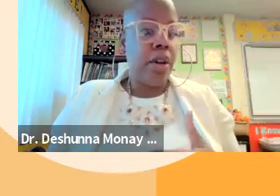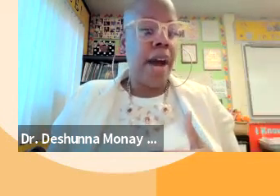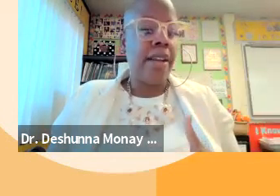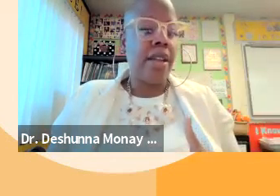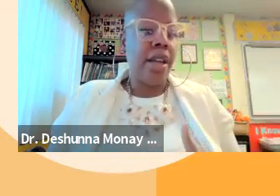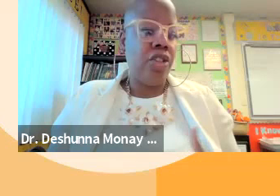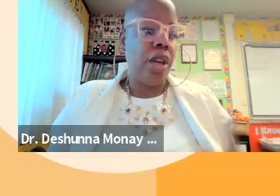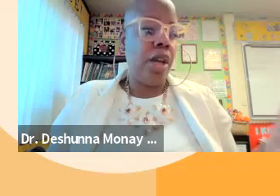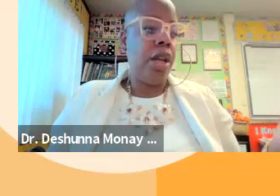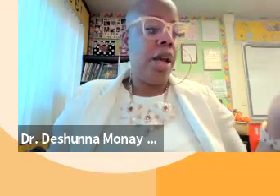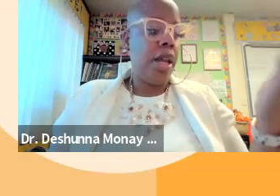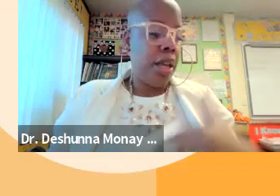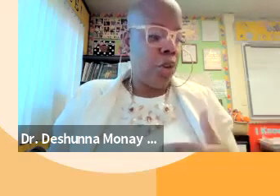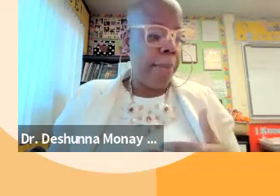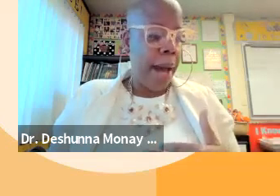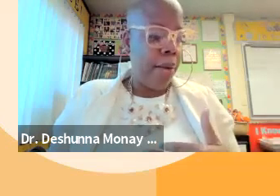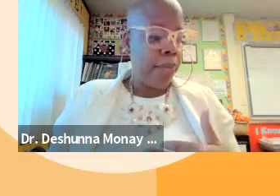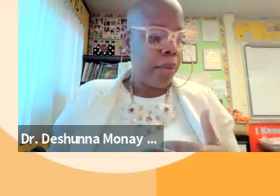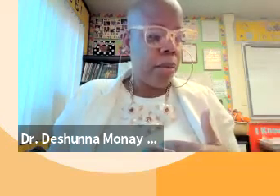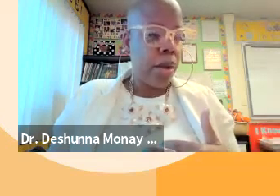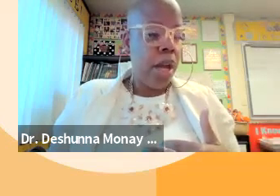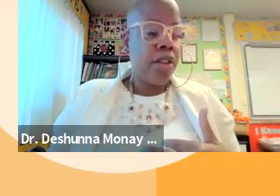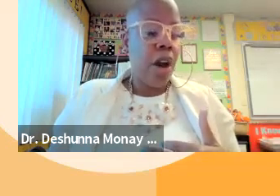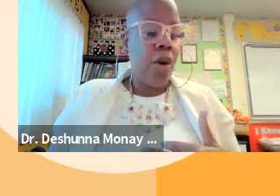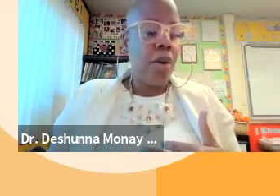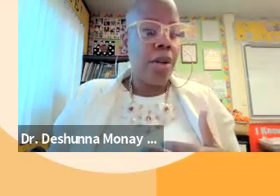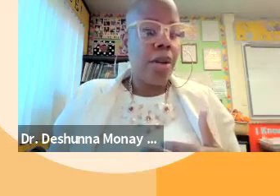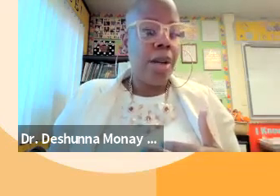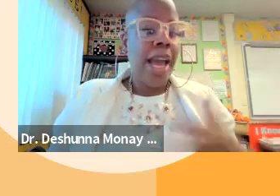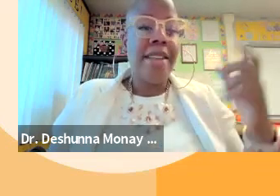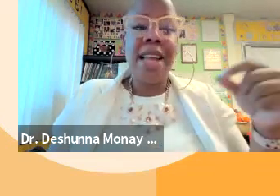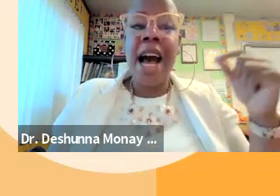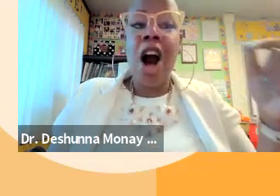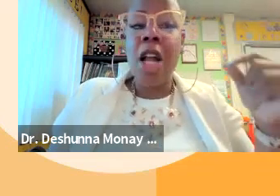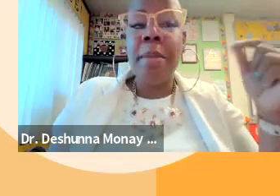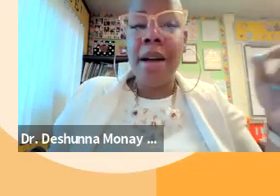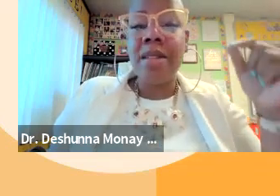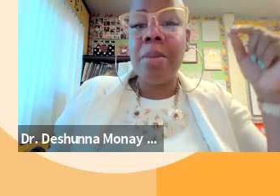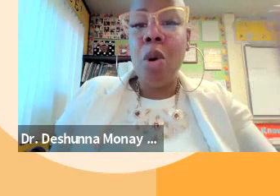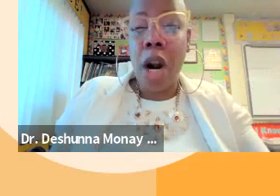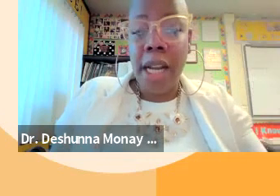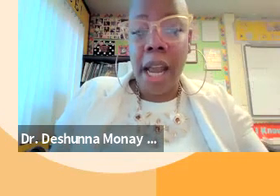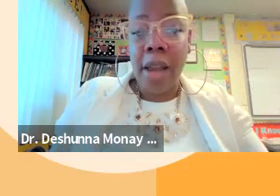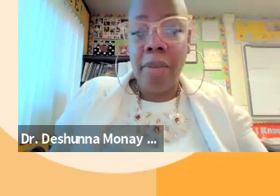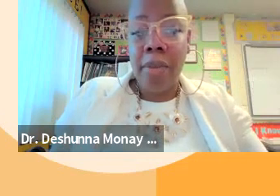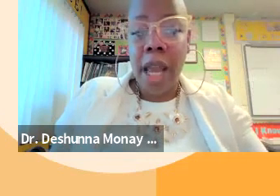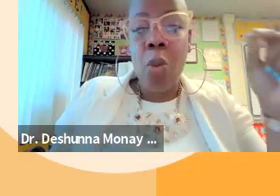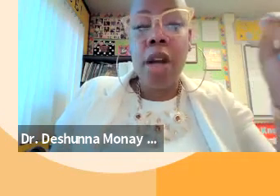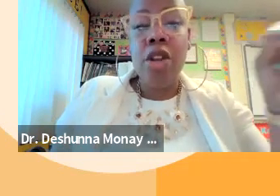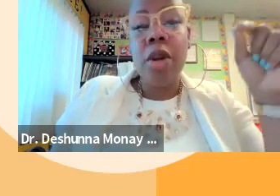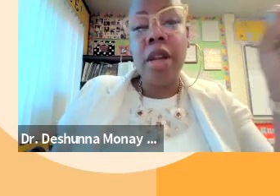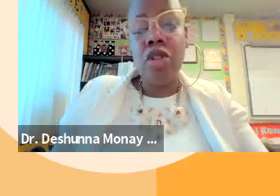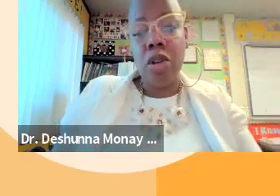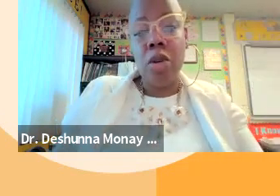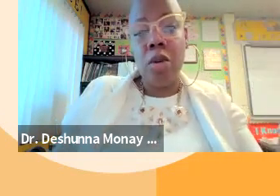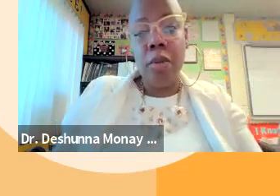into self-isolation and they drop out. So it's not all about supporting and